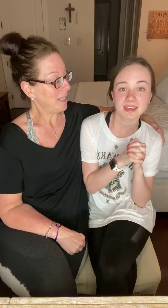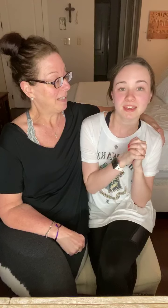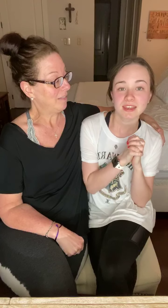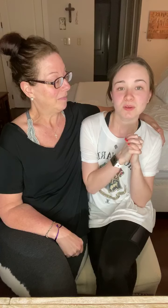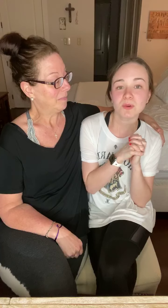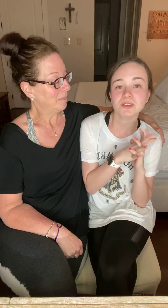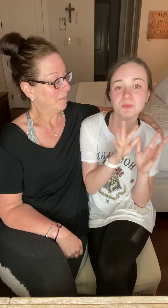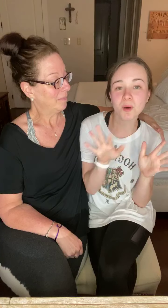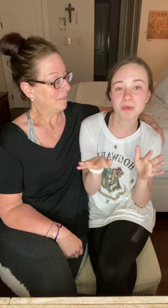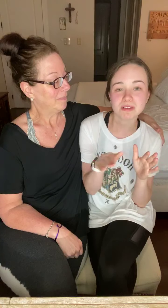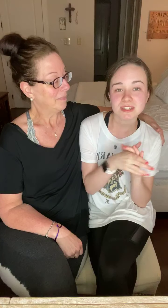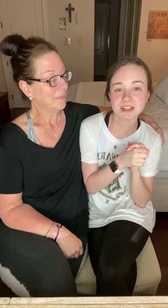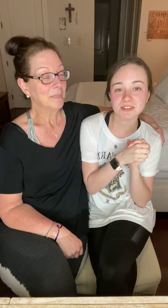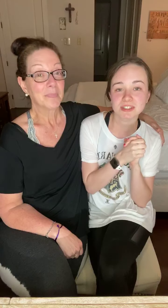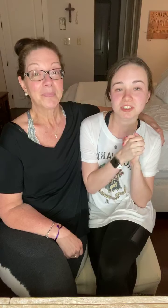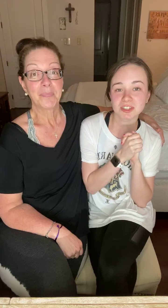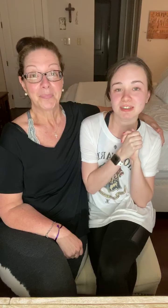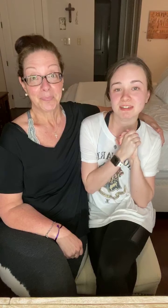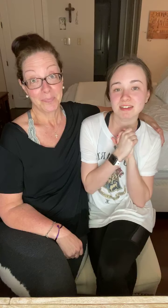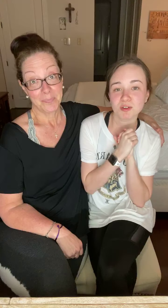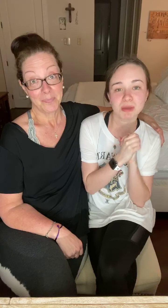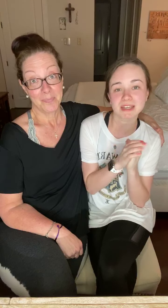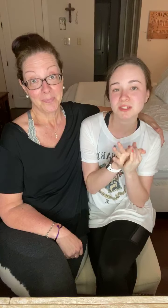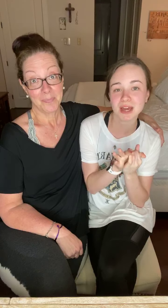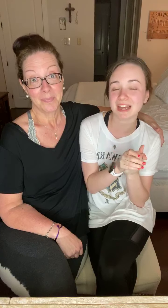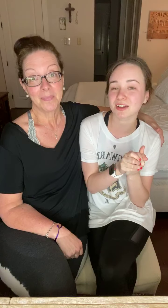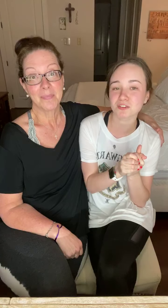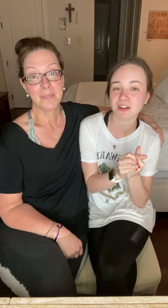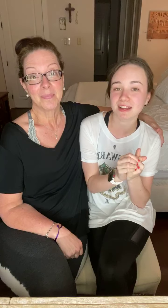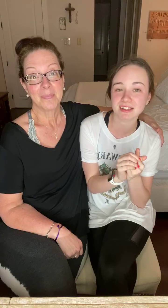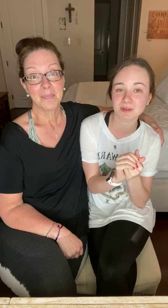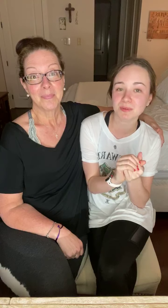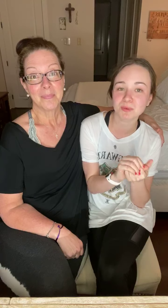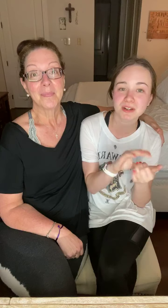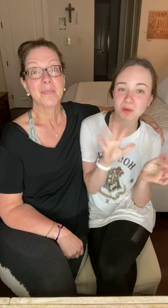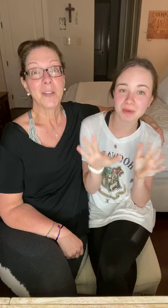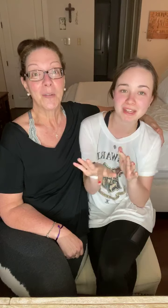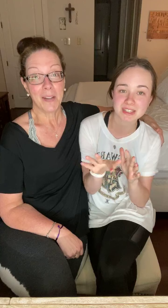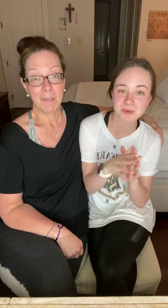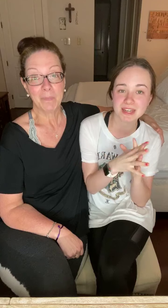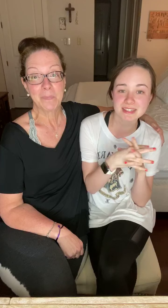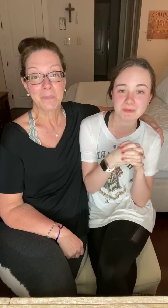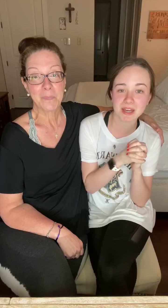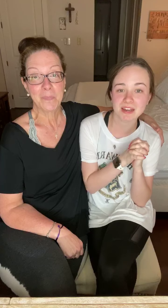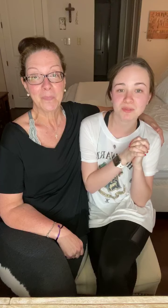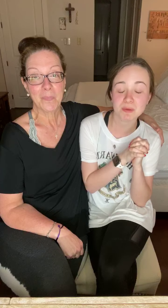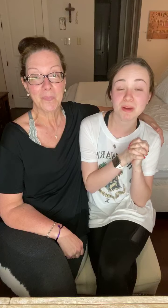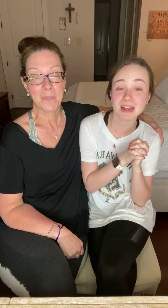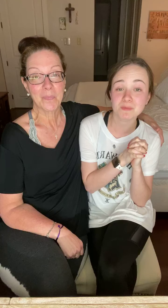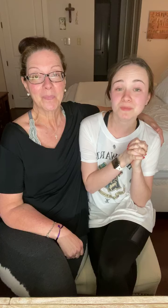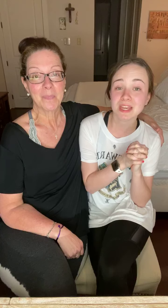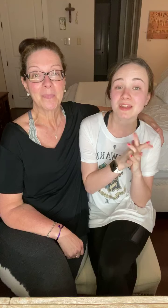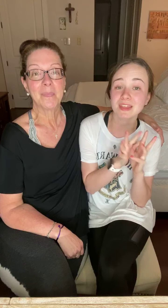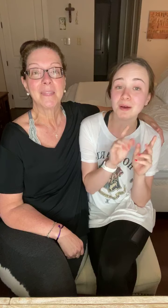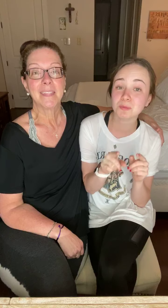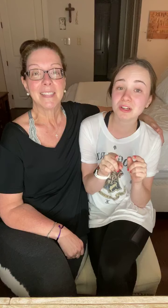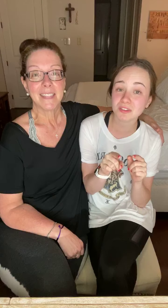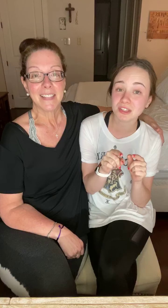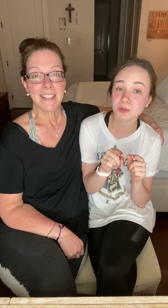didn't. Well, we'll post it eventually. It'll make its, I gotta go find it. It'll make its way, some kind of way. But that would be a really cool